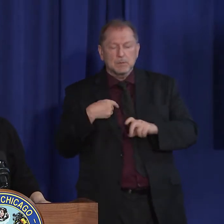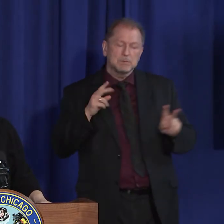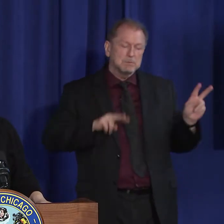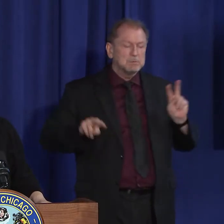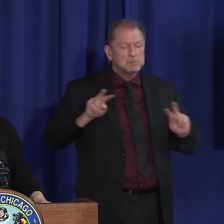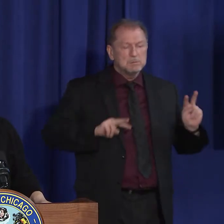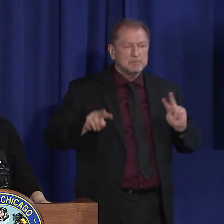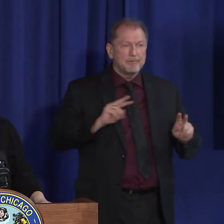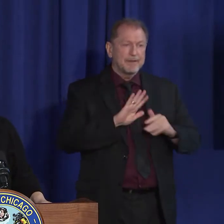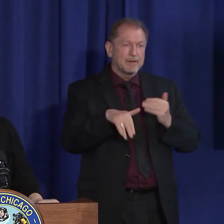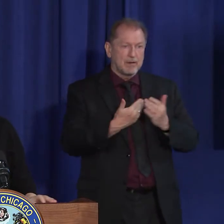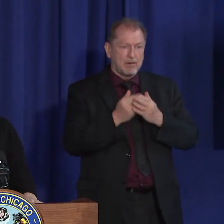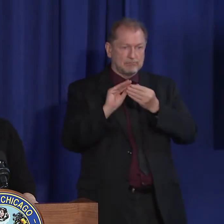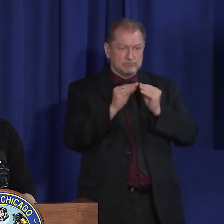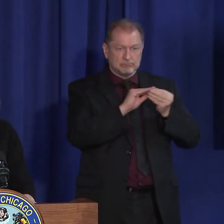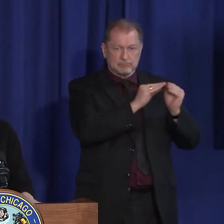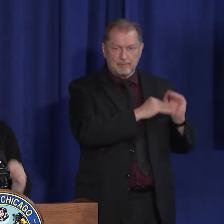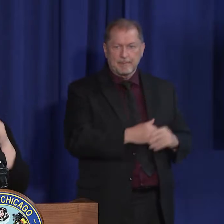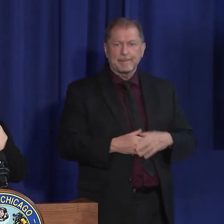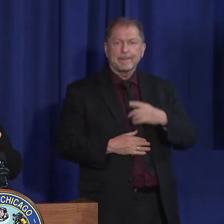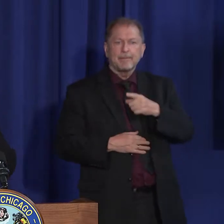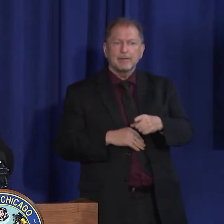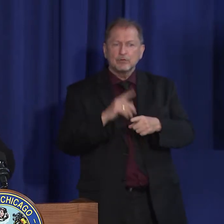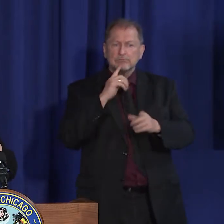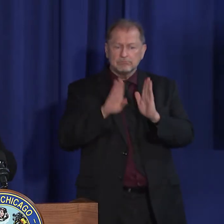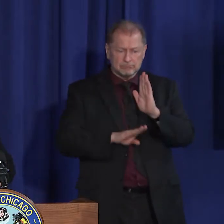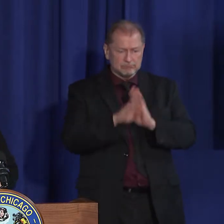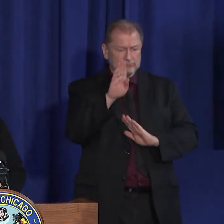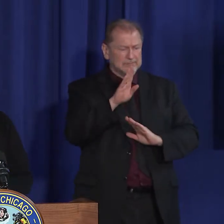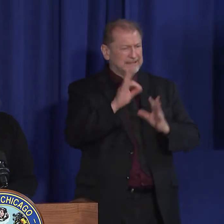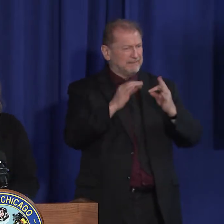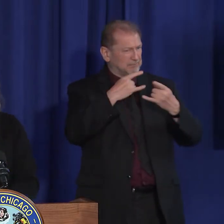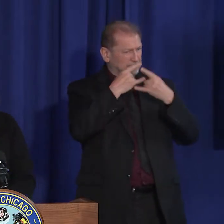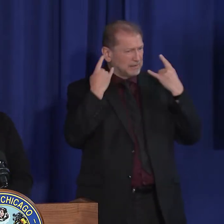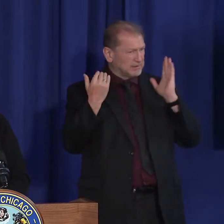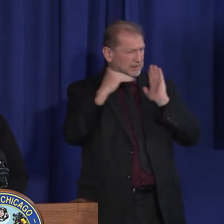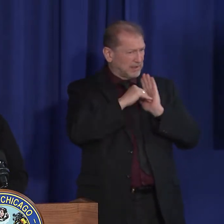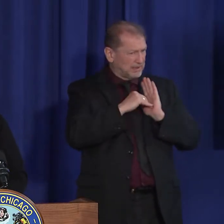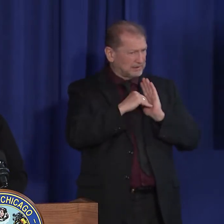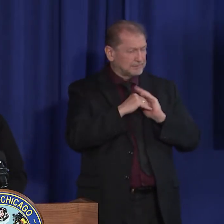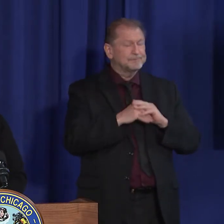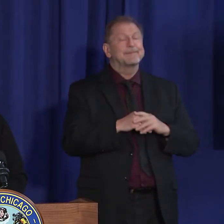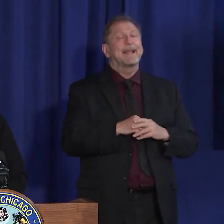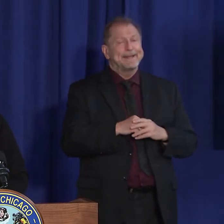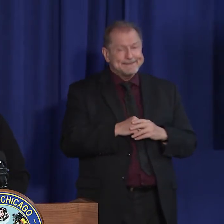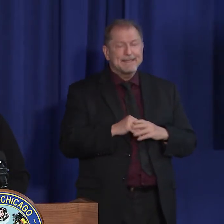Are you anticipating a surge when people stop wearing masks? So if you remember, the